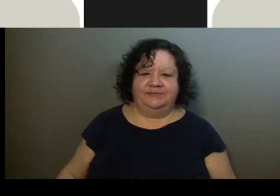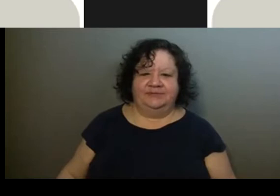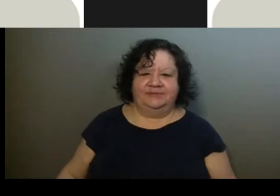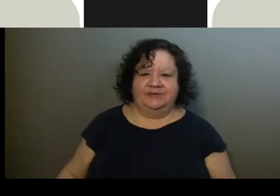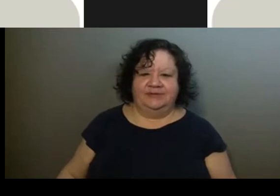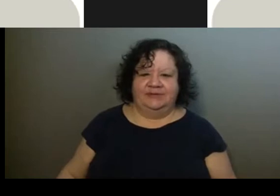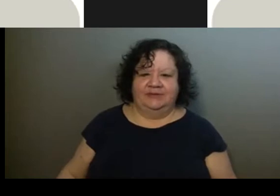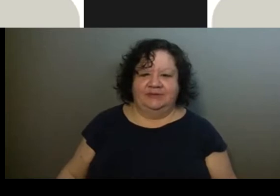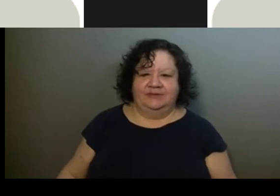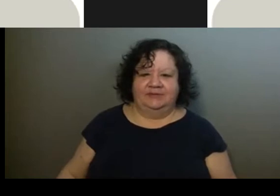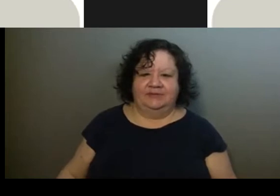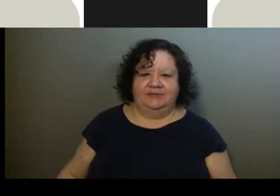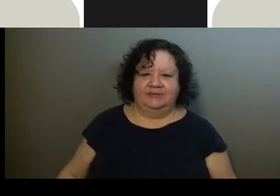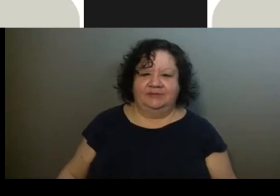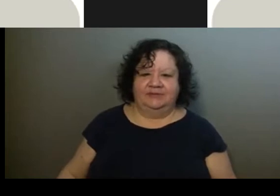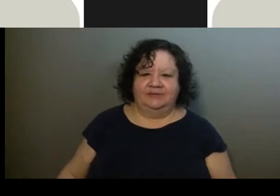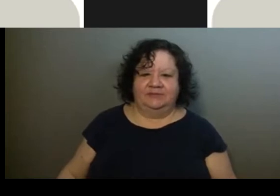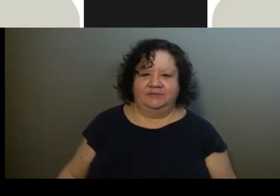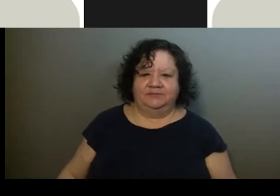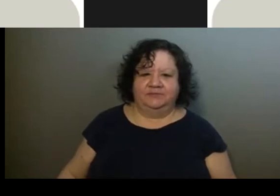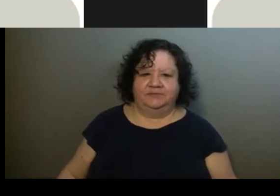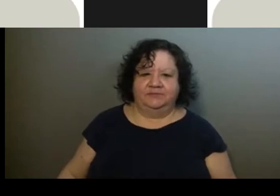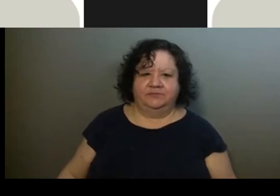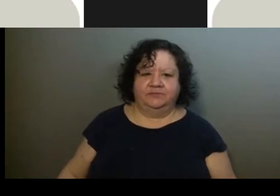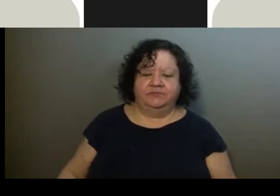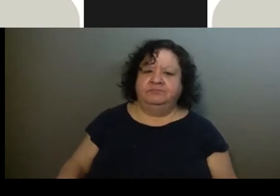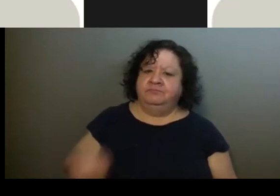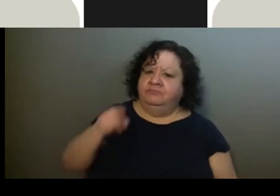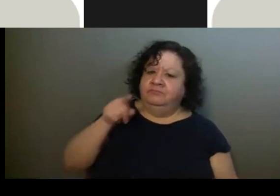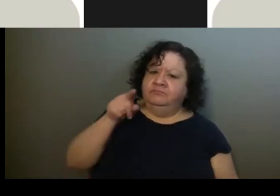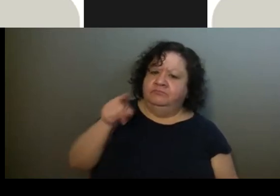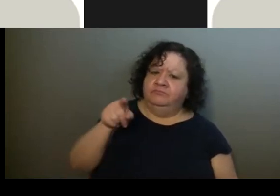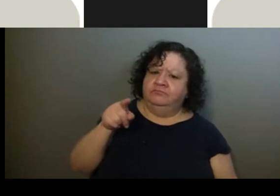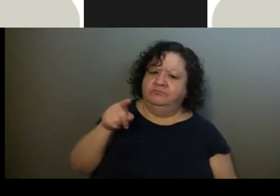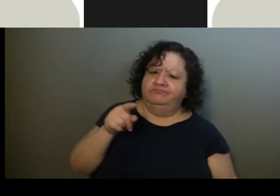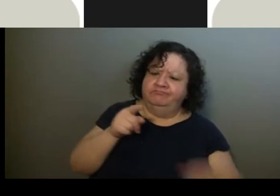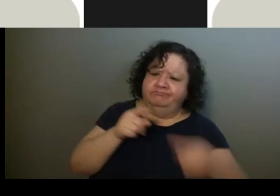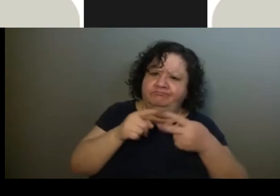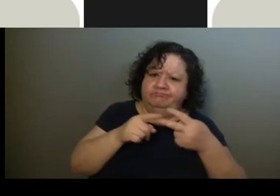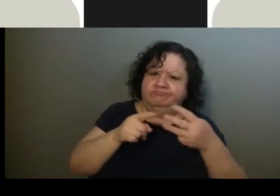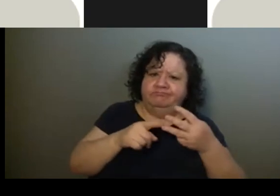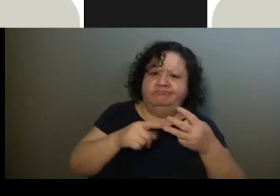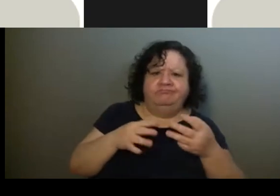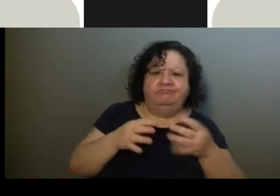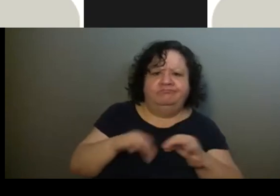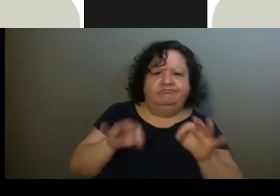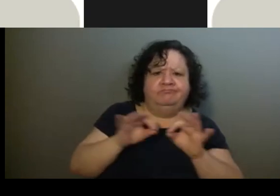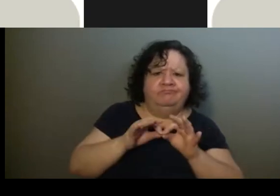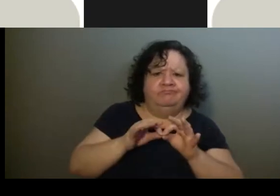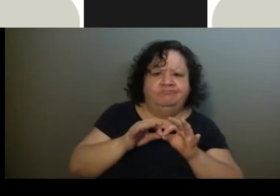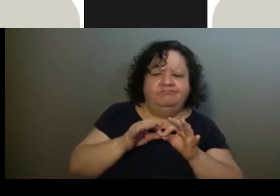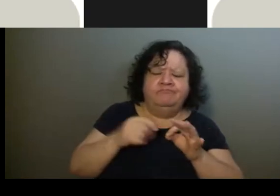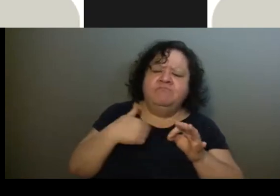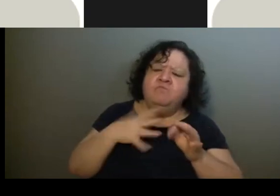raised. So the one of the approaches which we have taken to address this, how we could